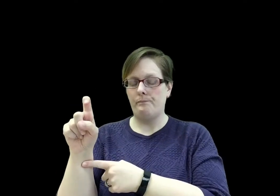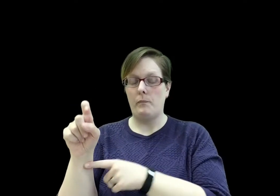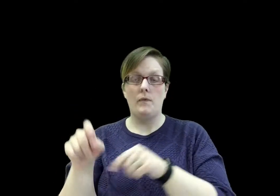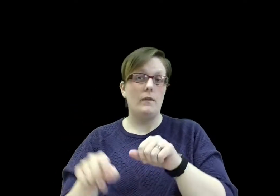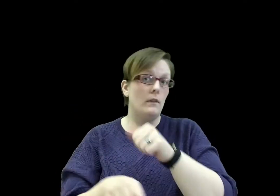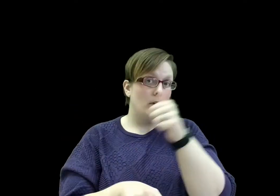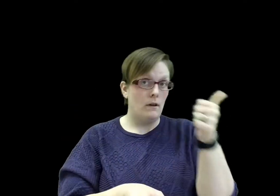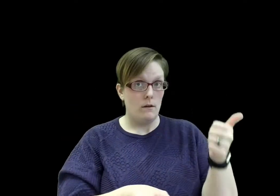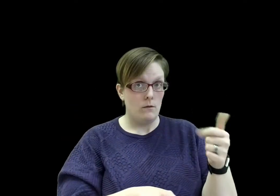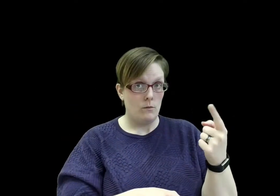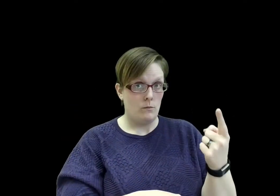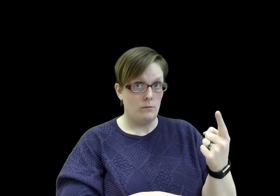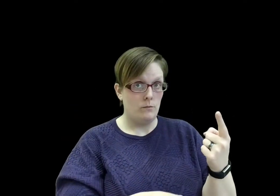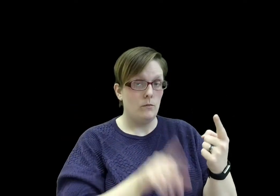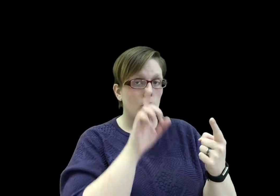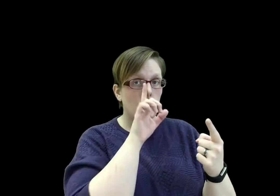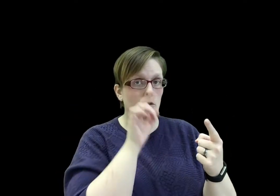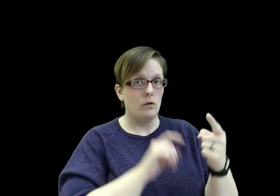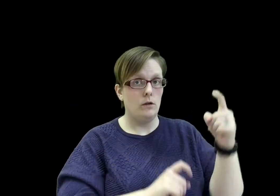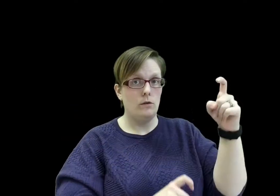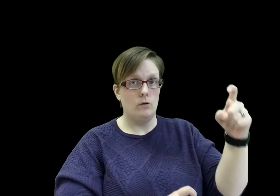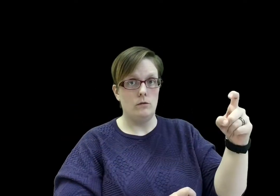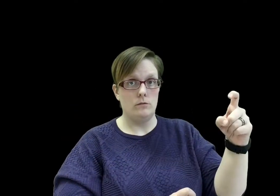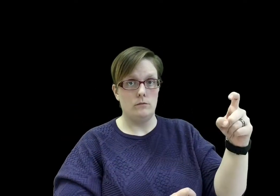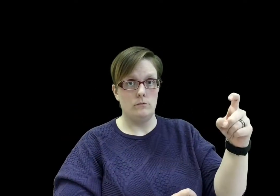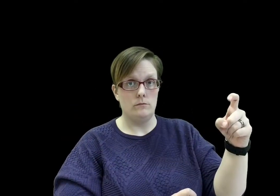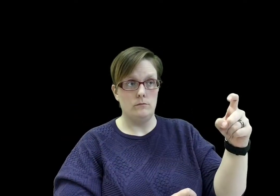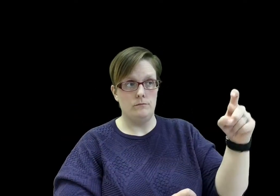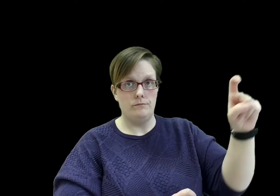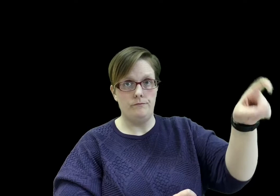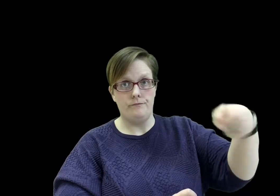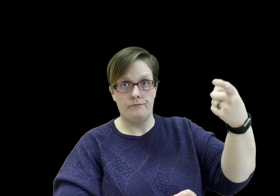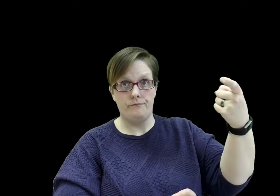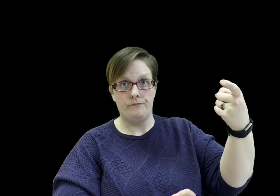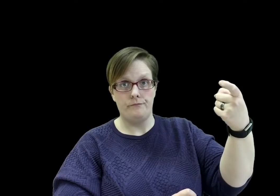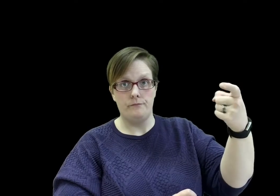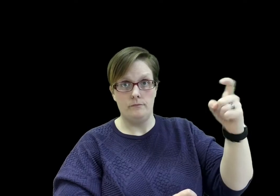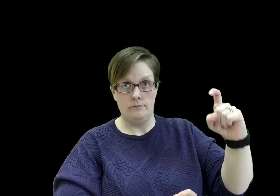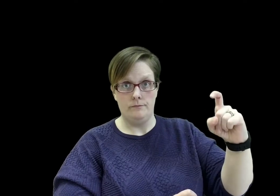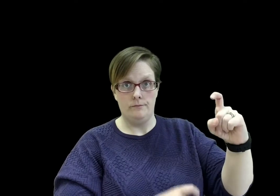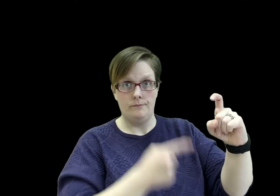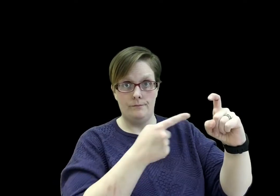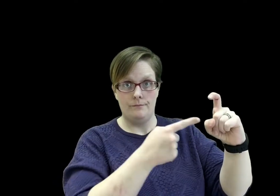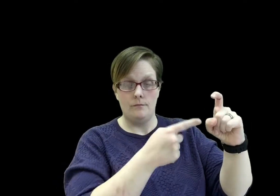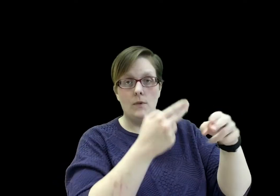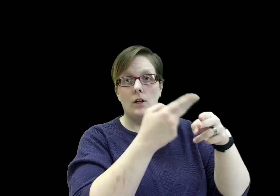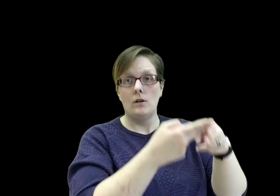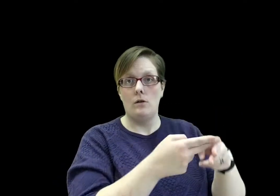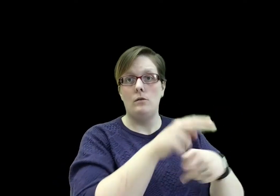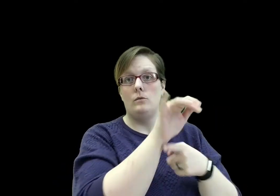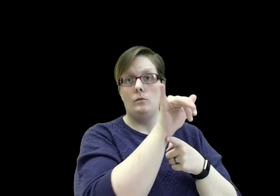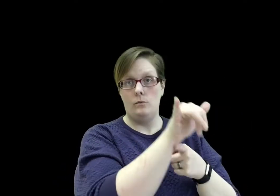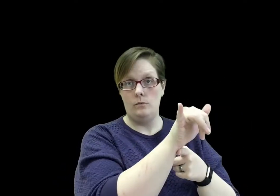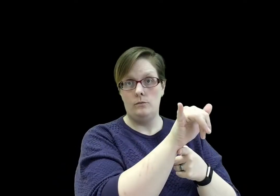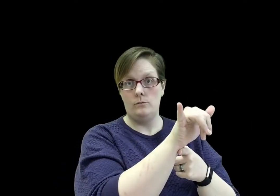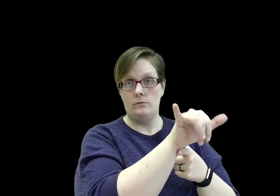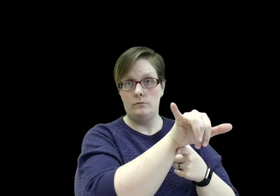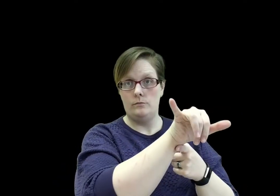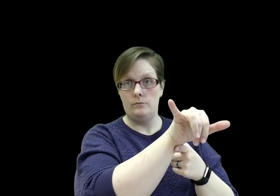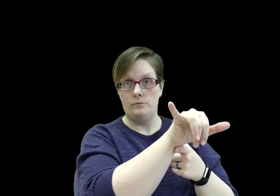X chromosome. The other one looks more like a hook, and that one is called the Y